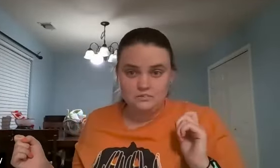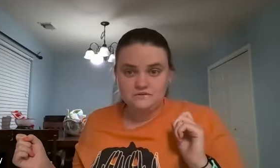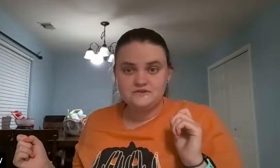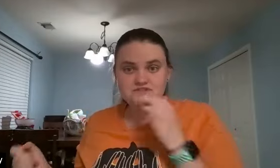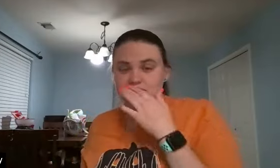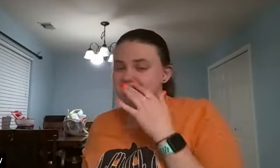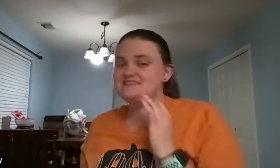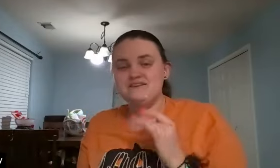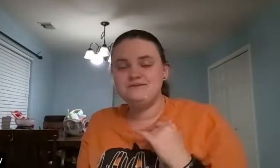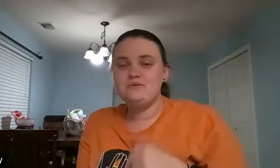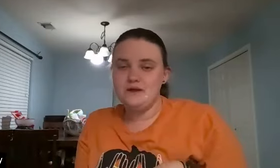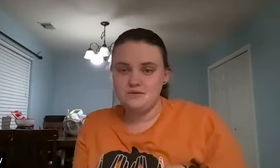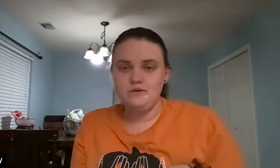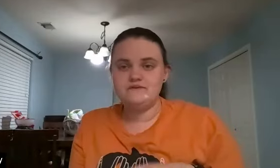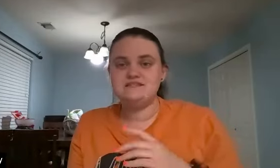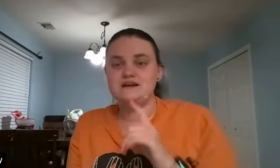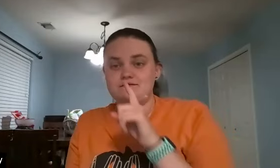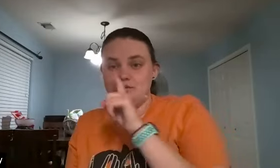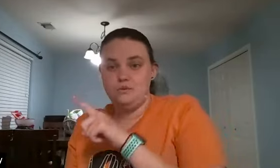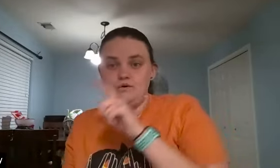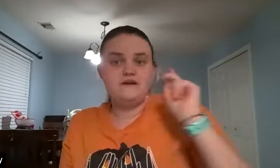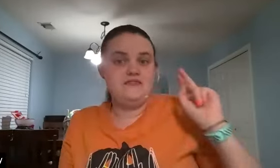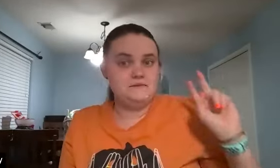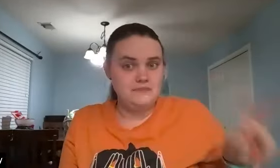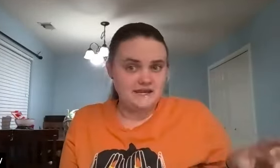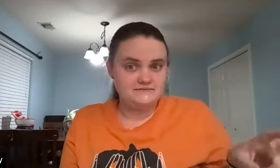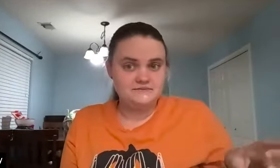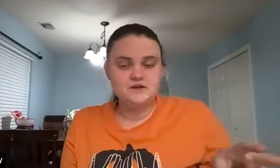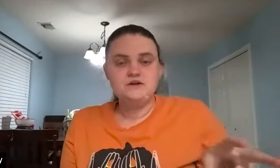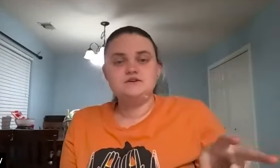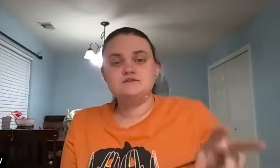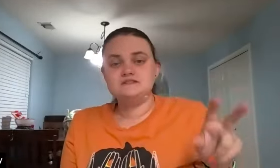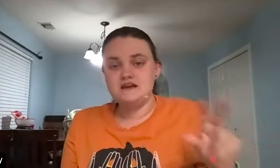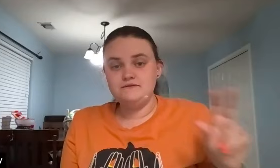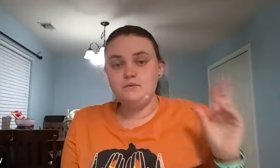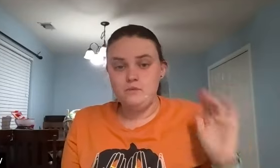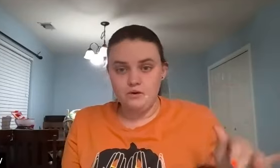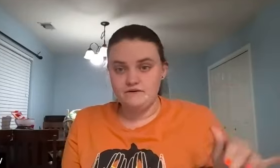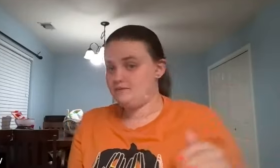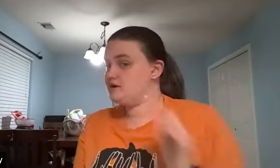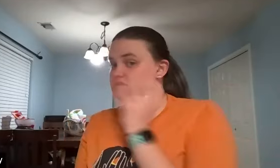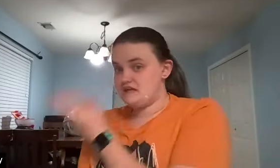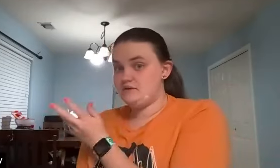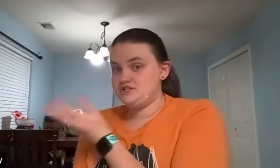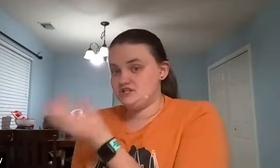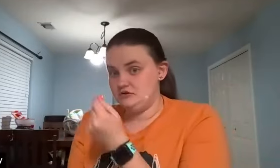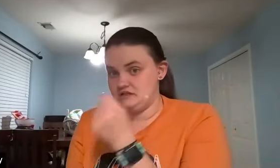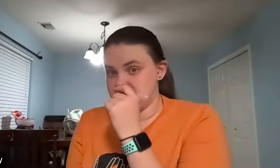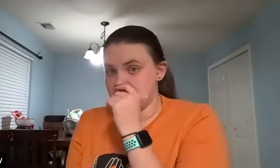werewolf. So the sign for werewolf is the sign for wolf and then man. So the sign for wolf, and I'm going to go sideways just so you can see it, because